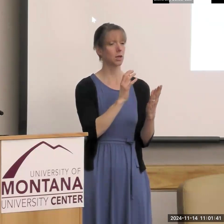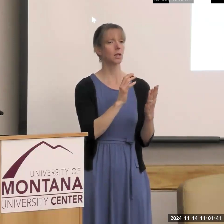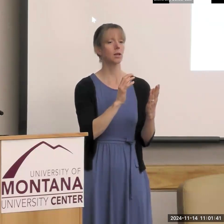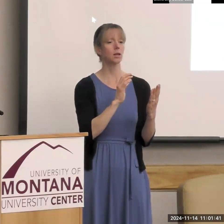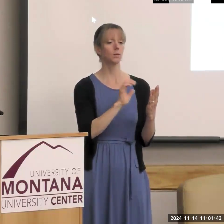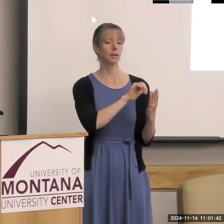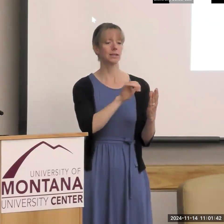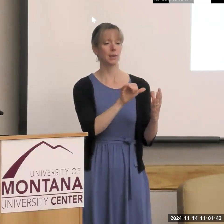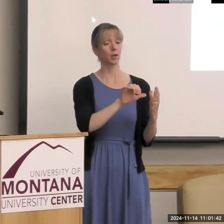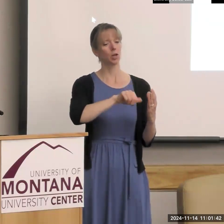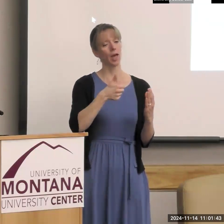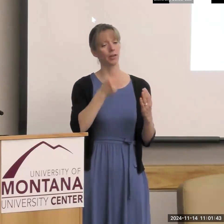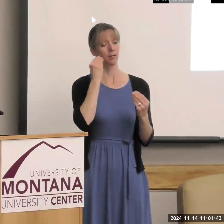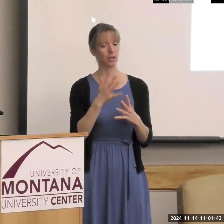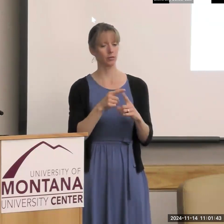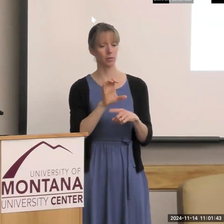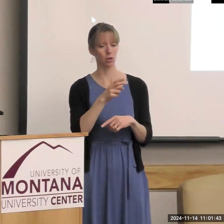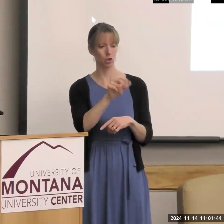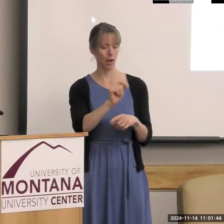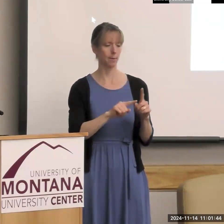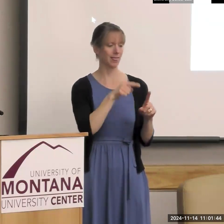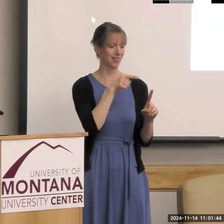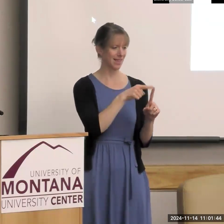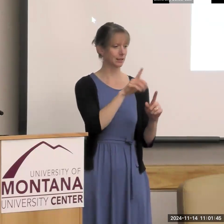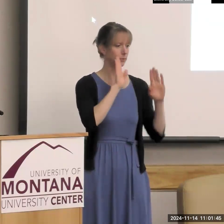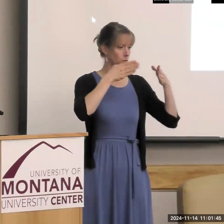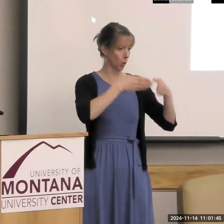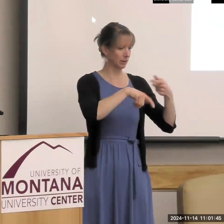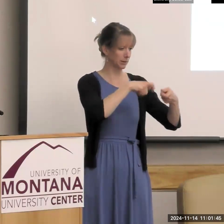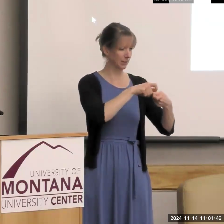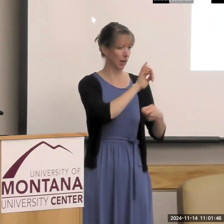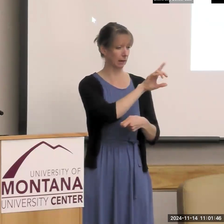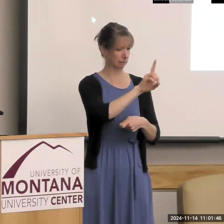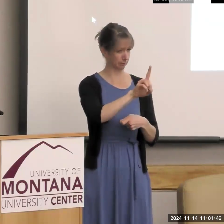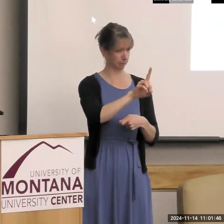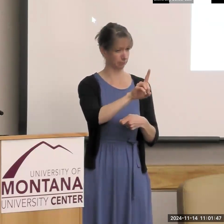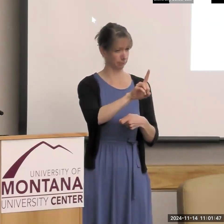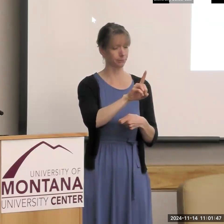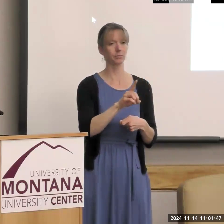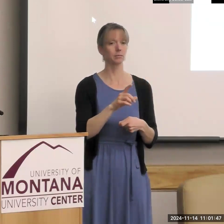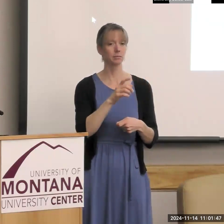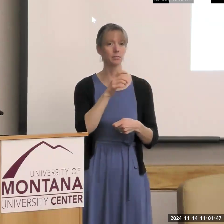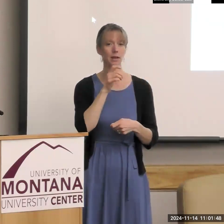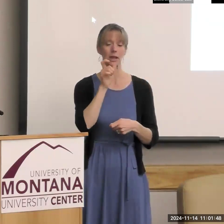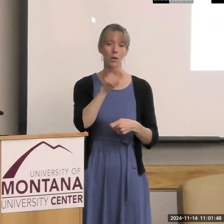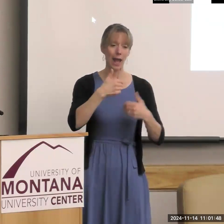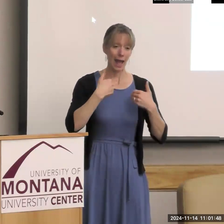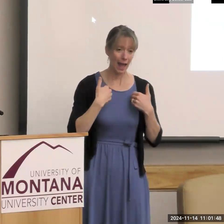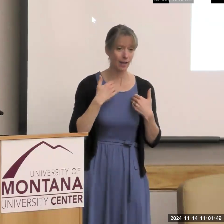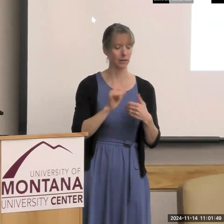CHA, but specific to populations with intellectual and developmental disabilities, right? Wasn't that they had to have it. They